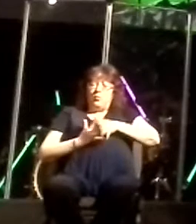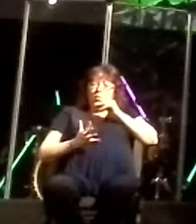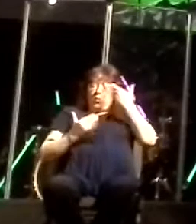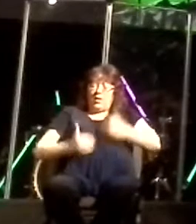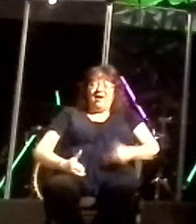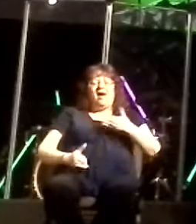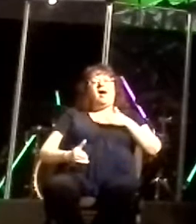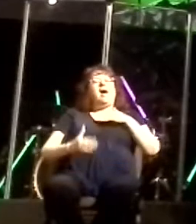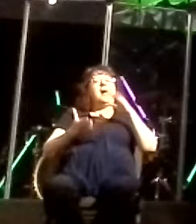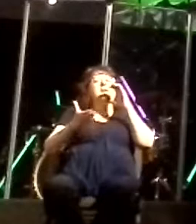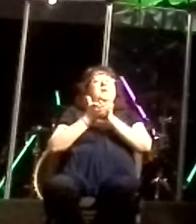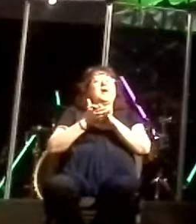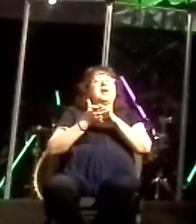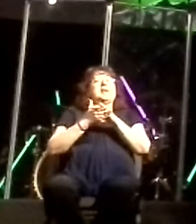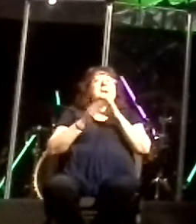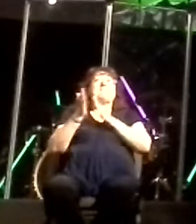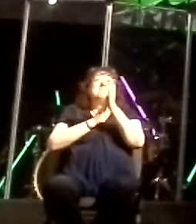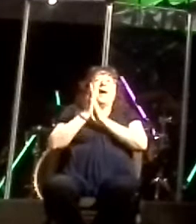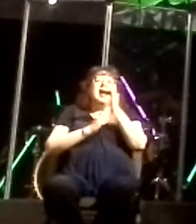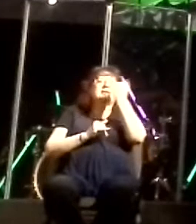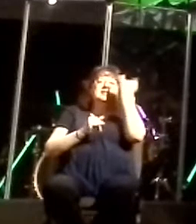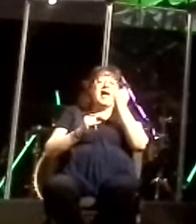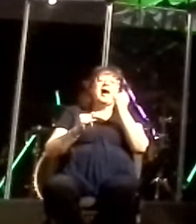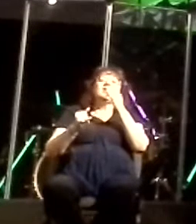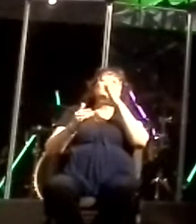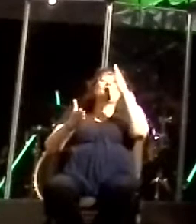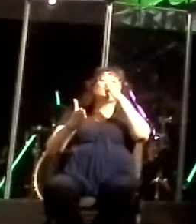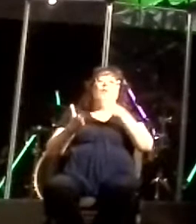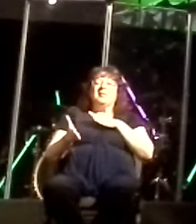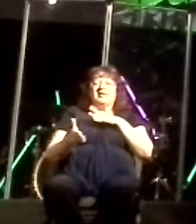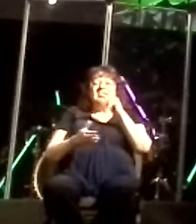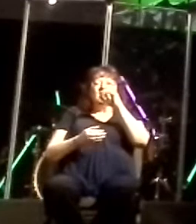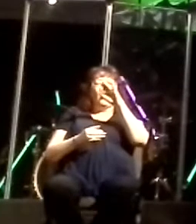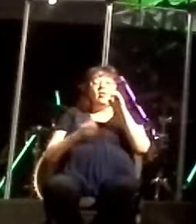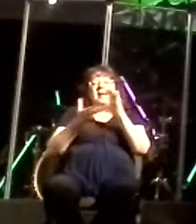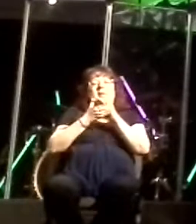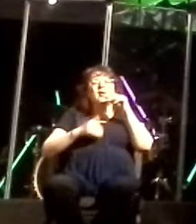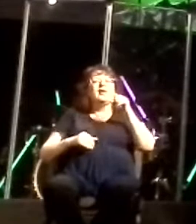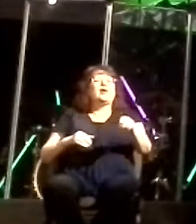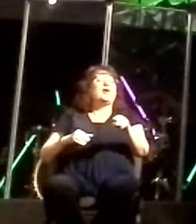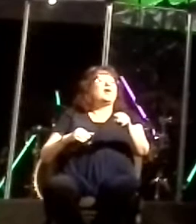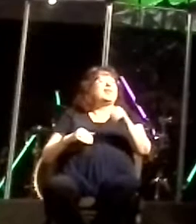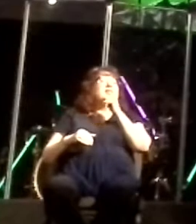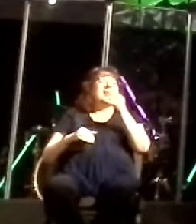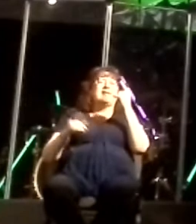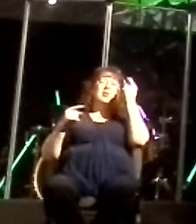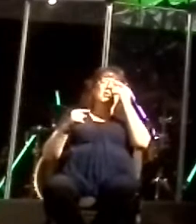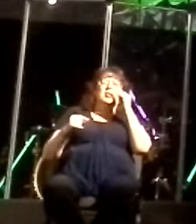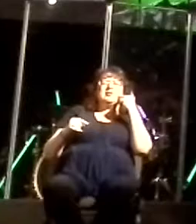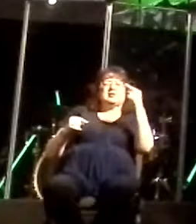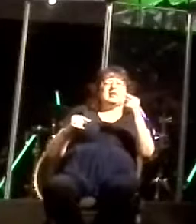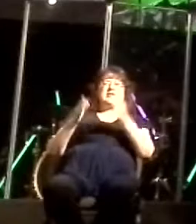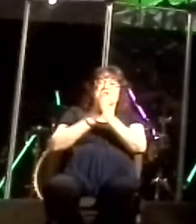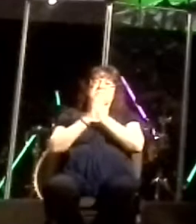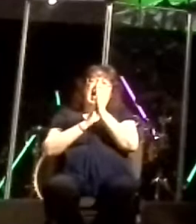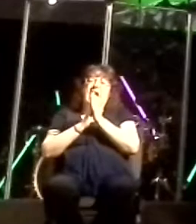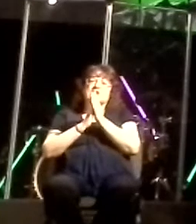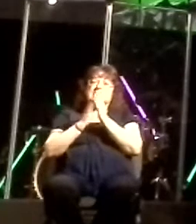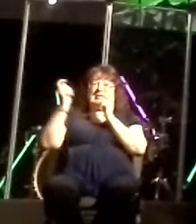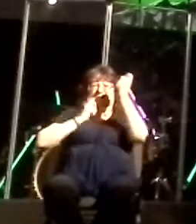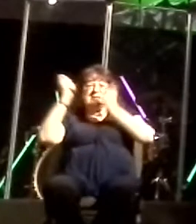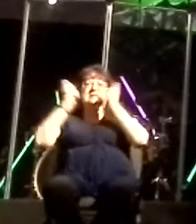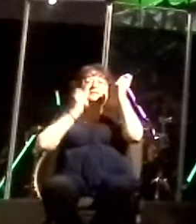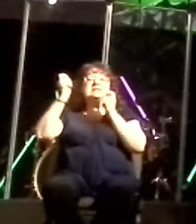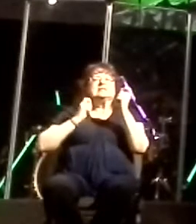I married a passionate Italian woman, Nicole Marie Perotti. I married her, and I never have to wonder what she's thinking. She's very passionate, all